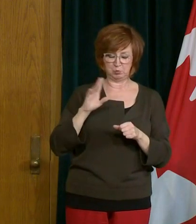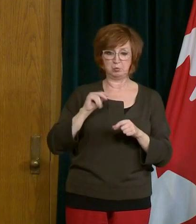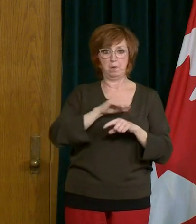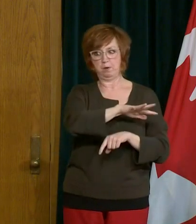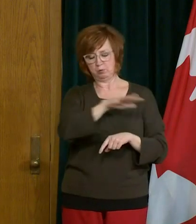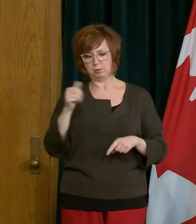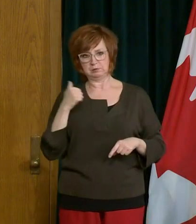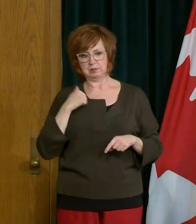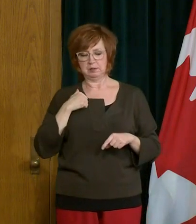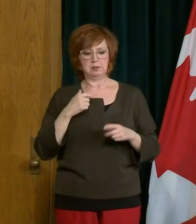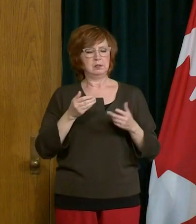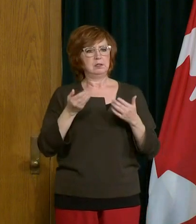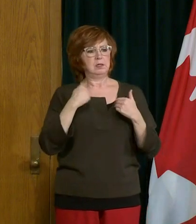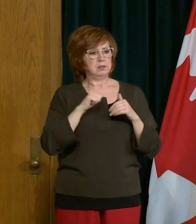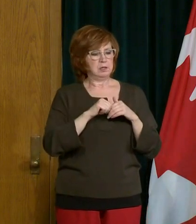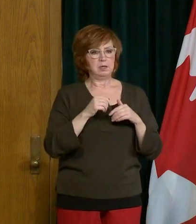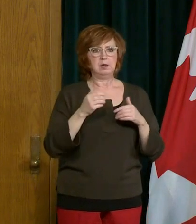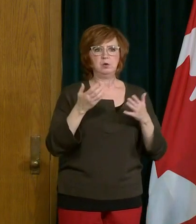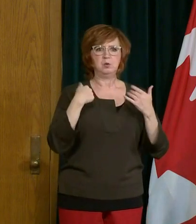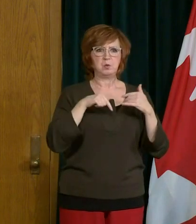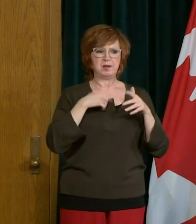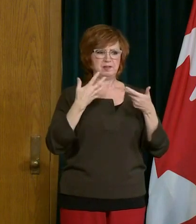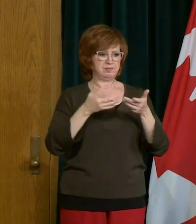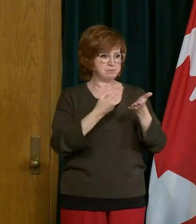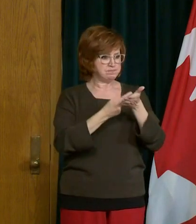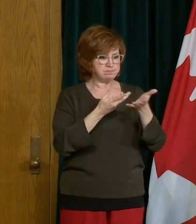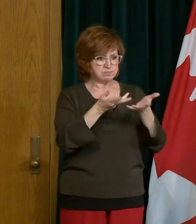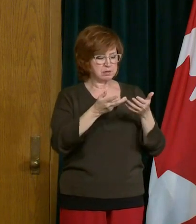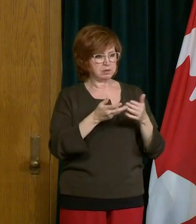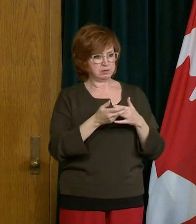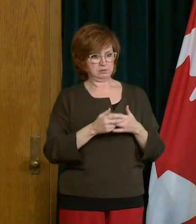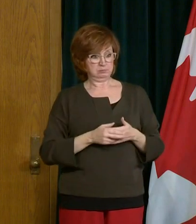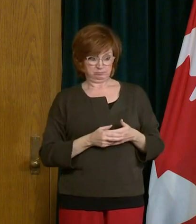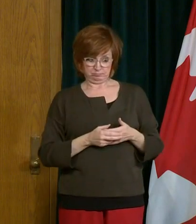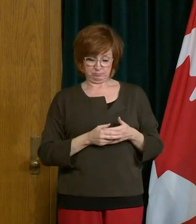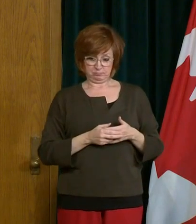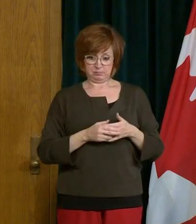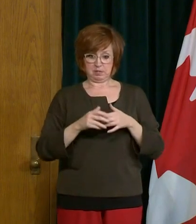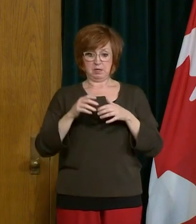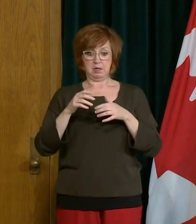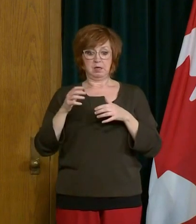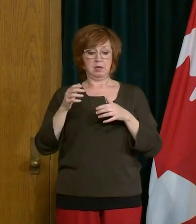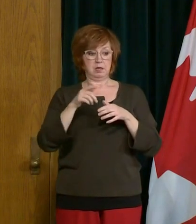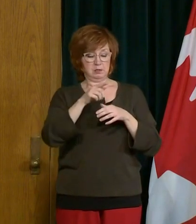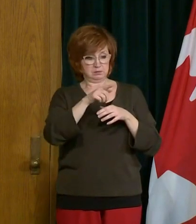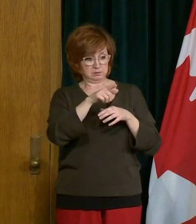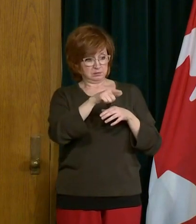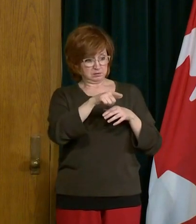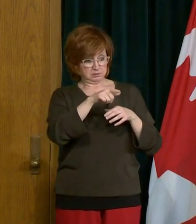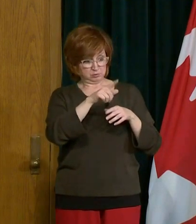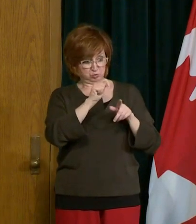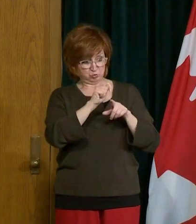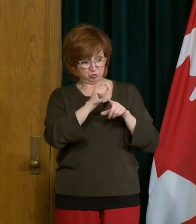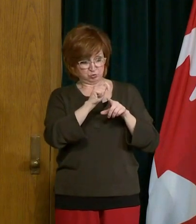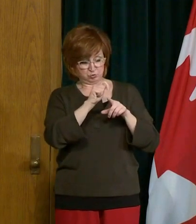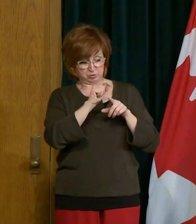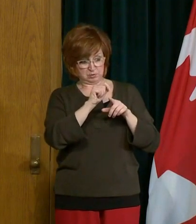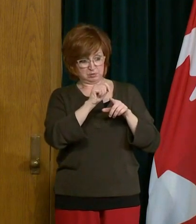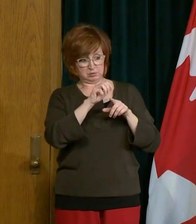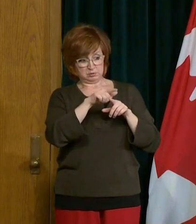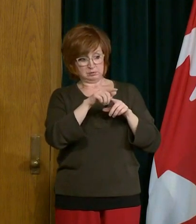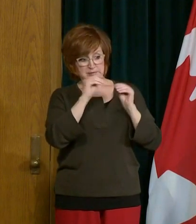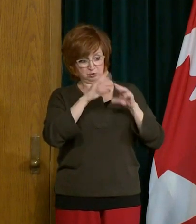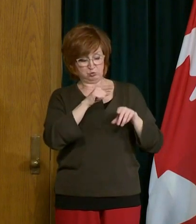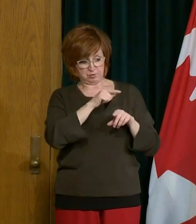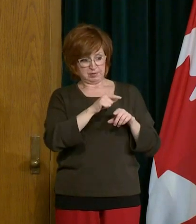had a conversation about why can't we train some of our educators that are from the community right here in the community to